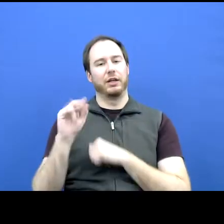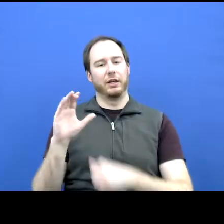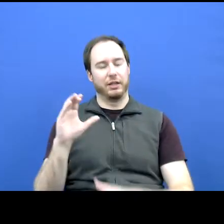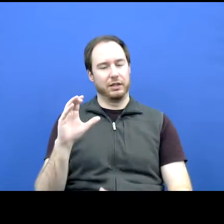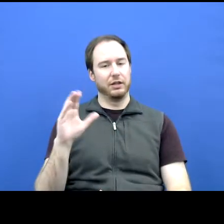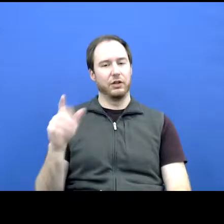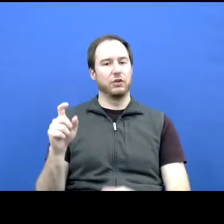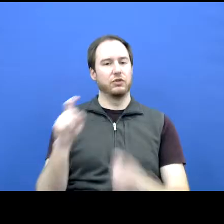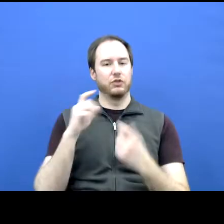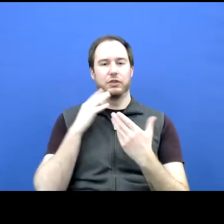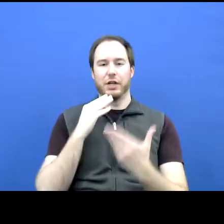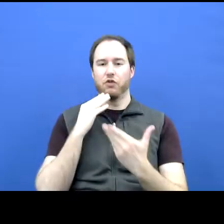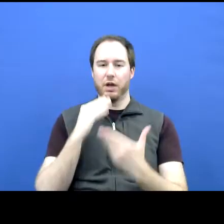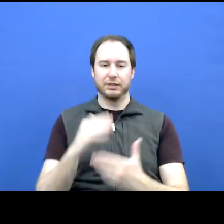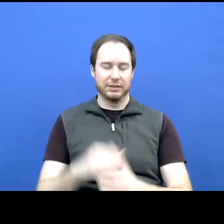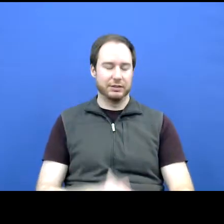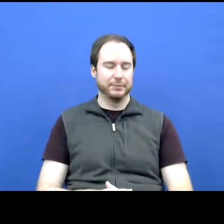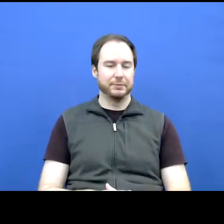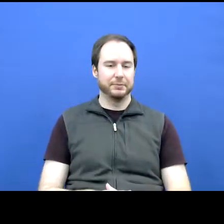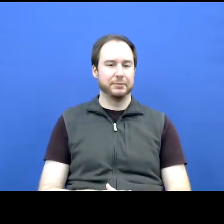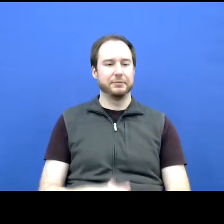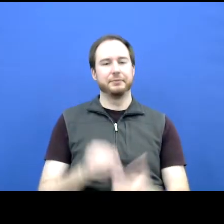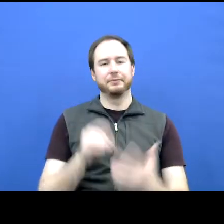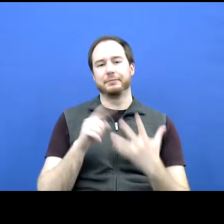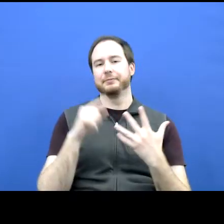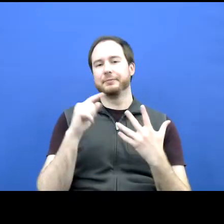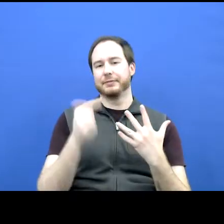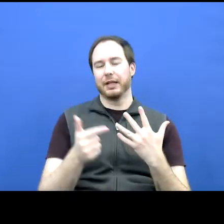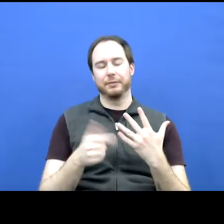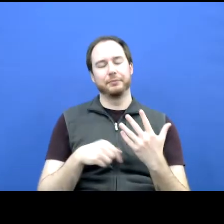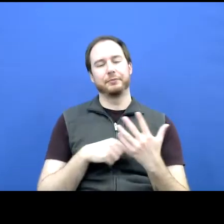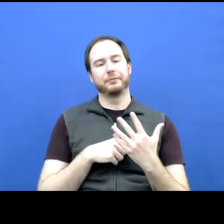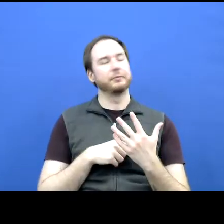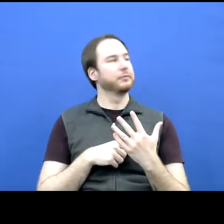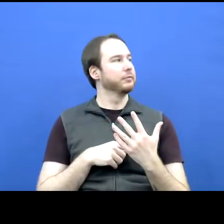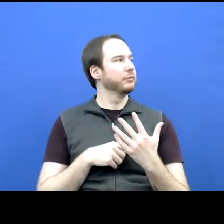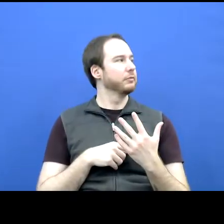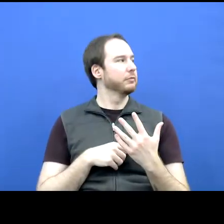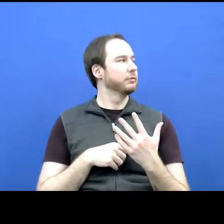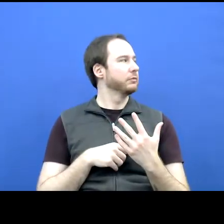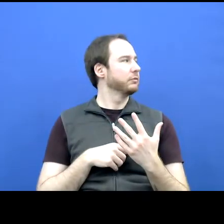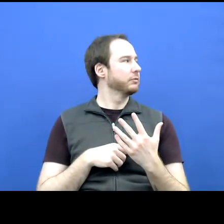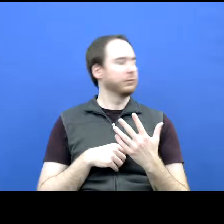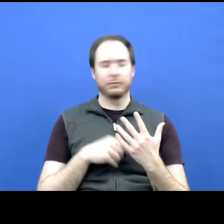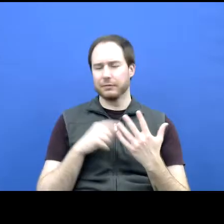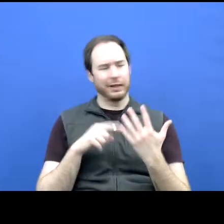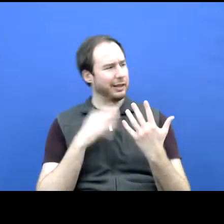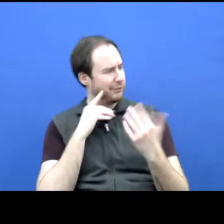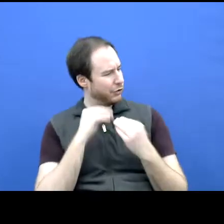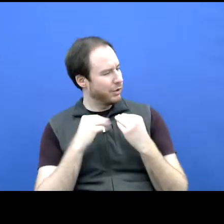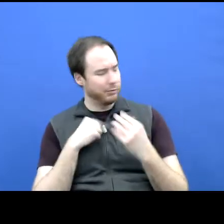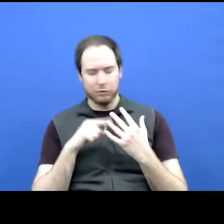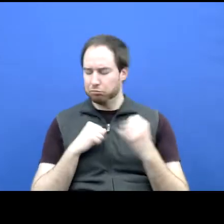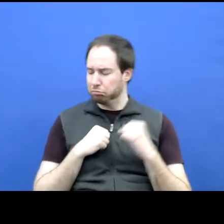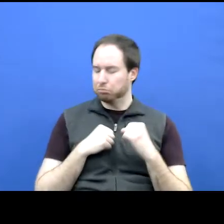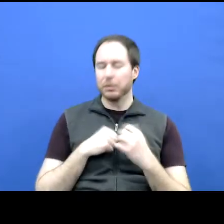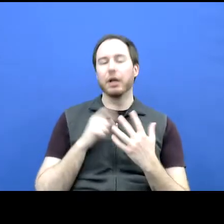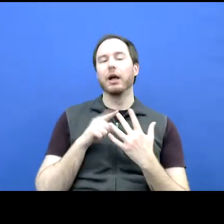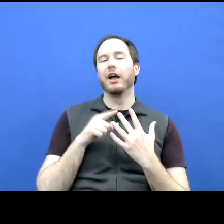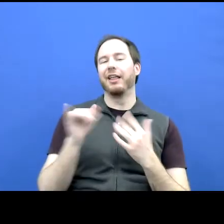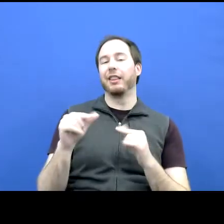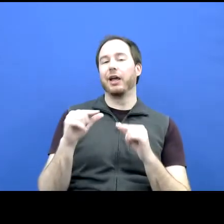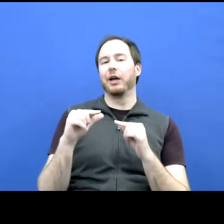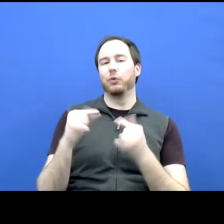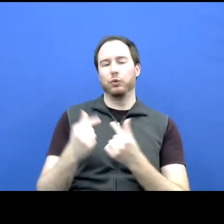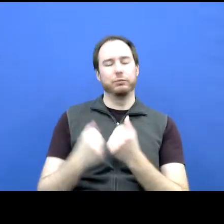Inc. for their generosity. Second. Thanks This, for the correction. yeah, this group does a lot